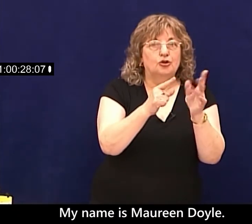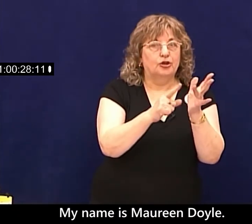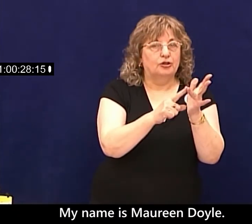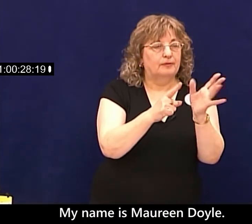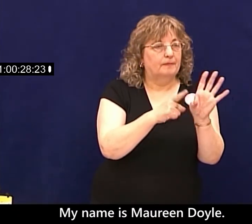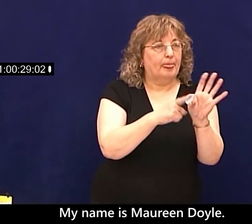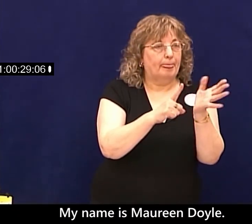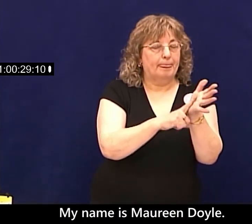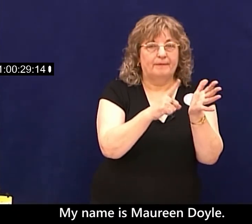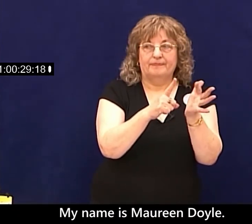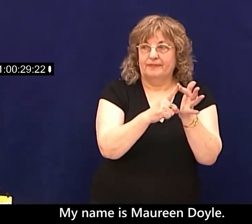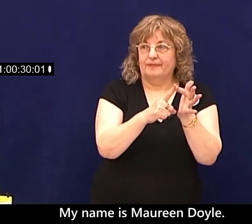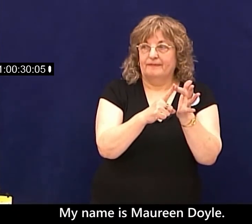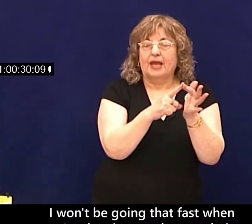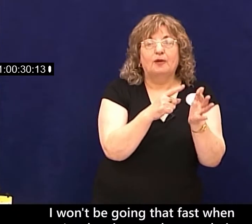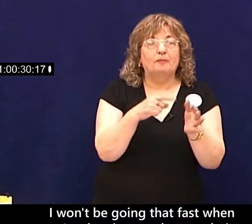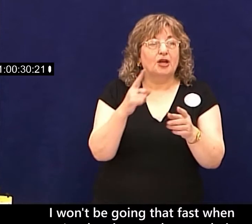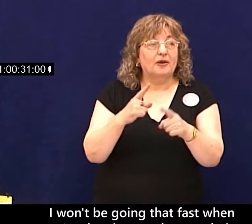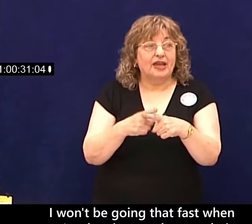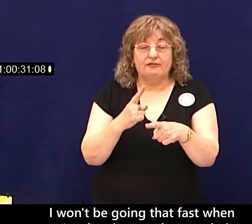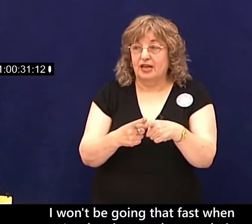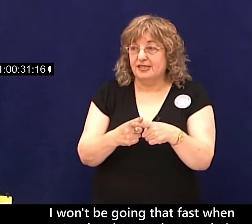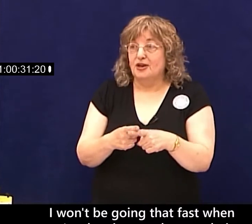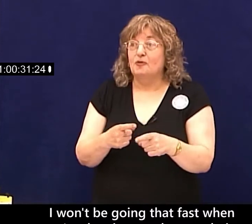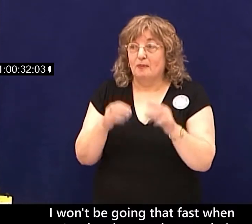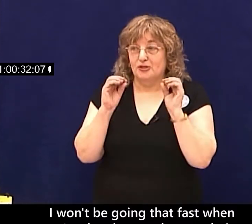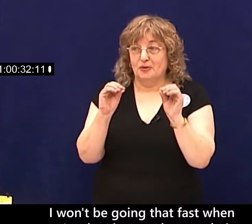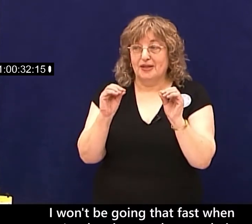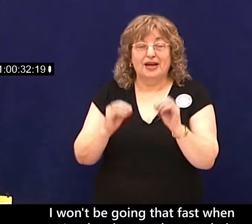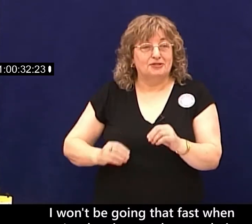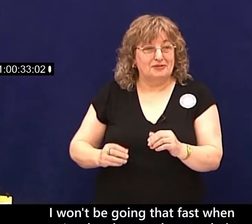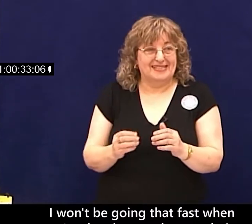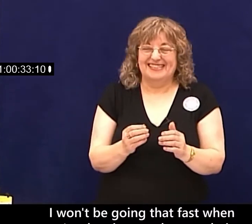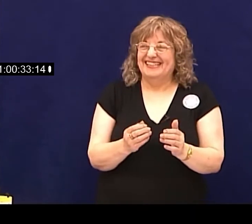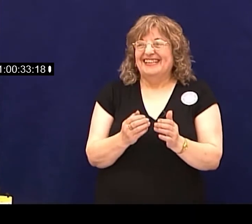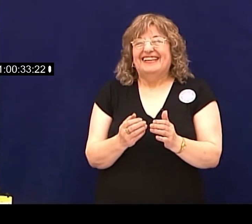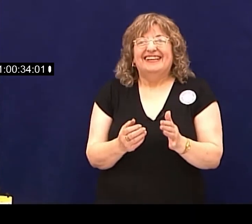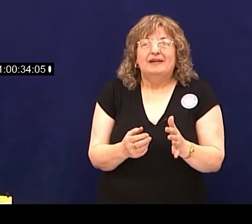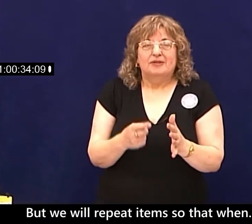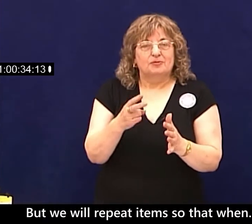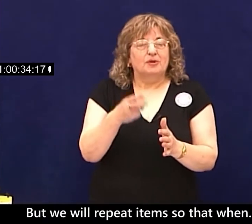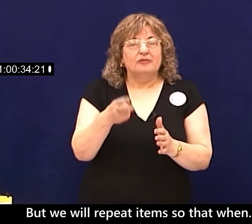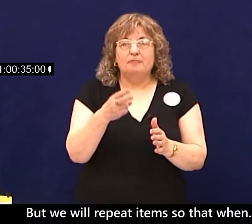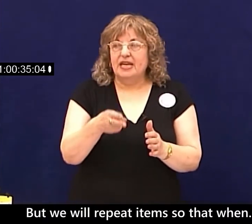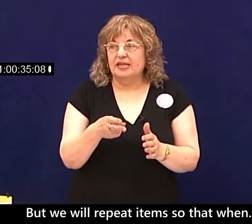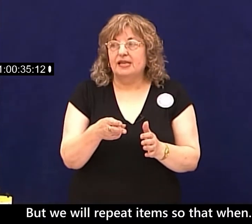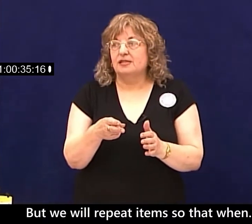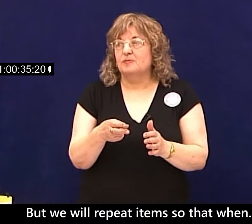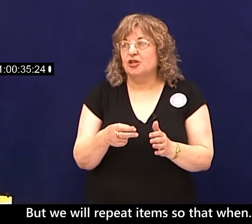Doyle. I won't be going that fast when we're showing you how to do it. But we will repeat items so